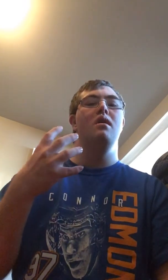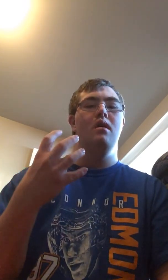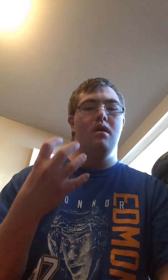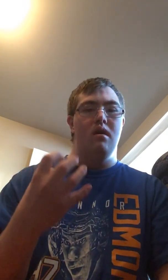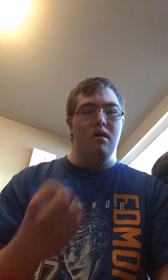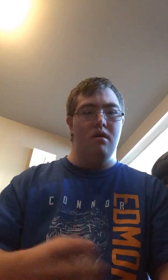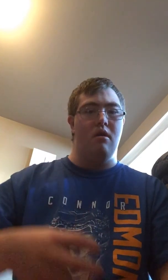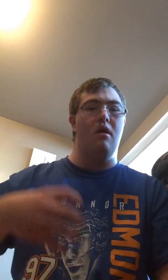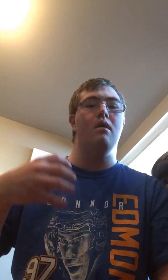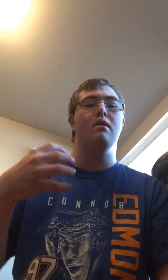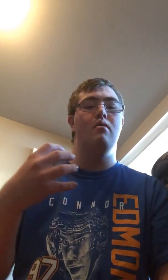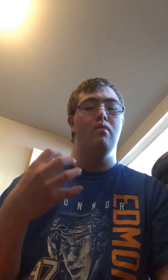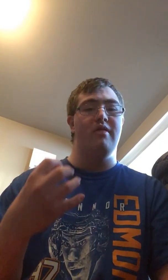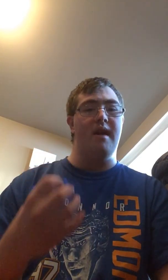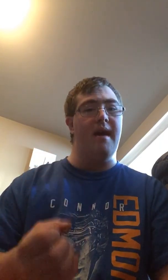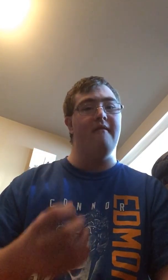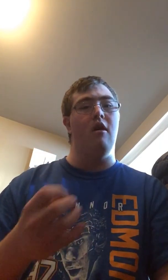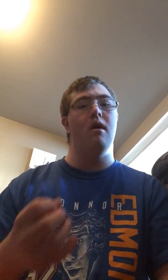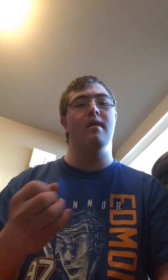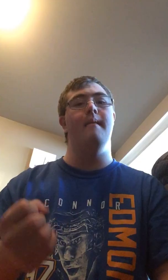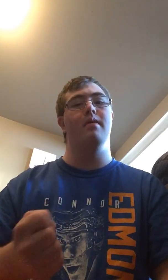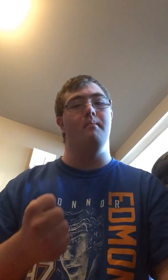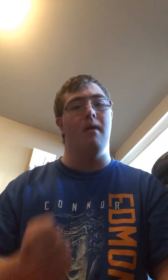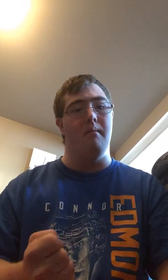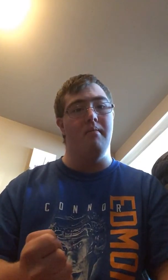your heart will then have a hard time to pump.